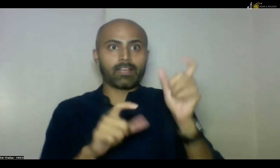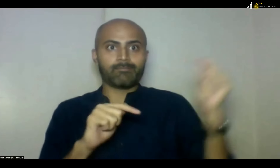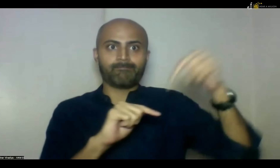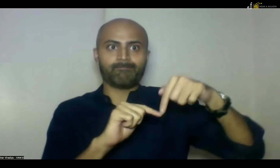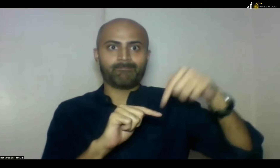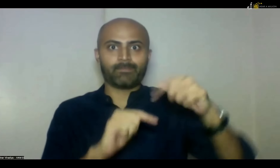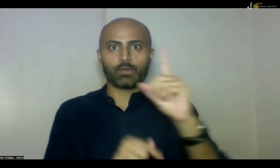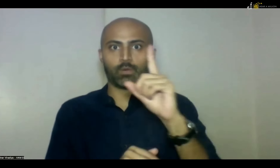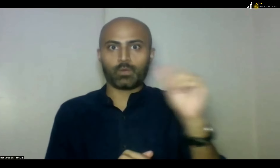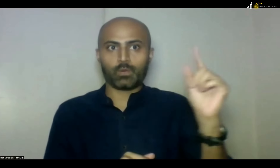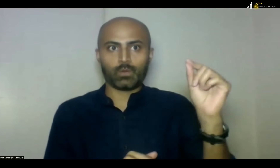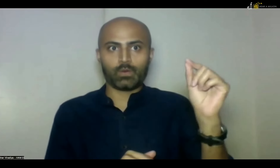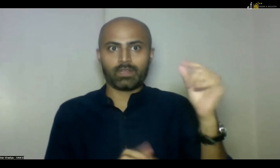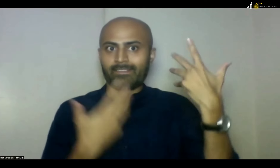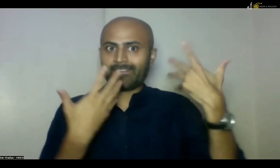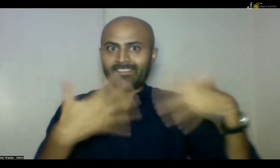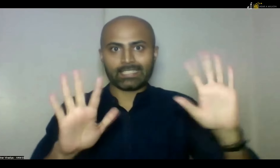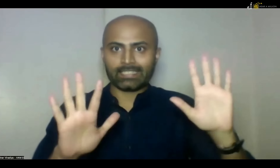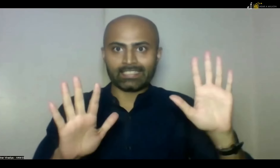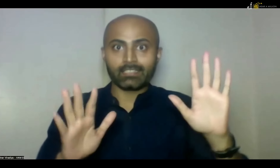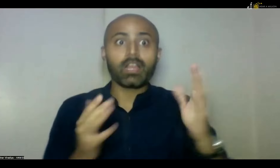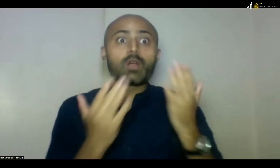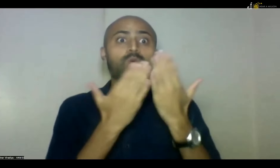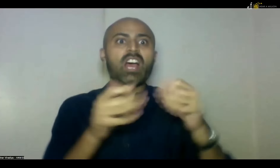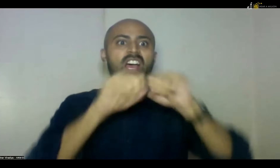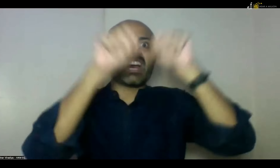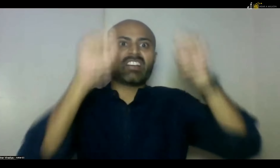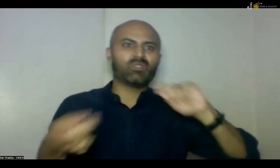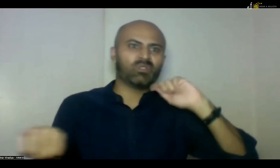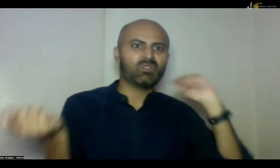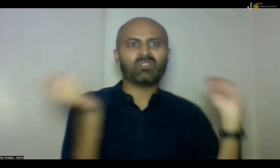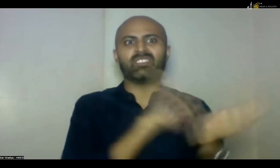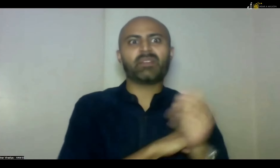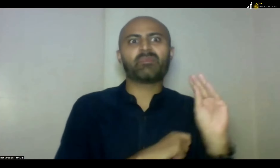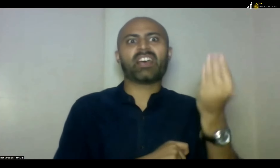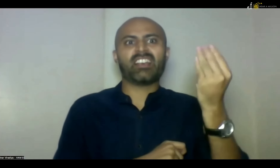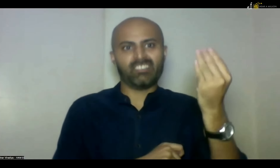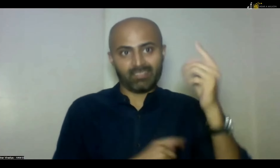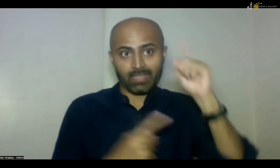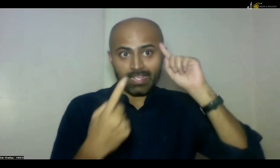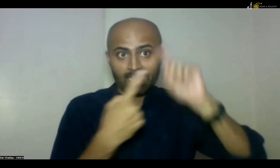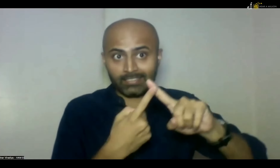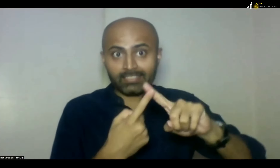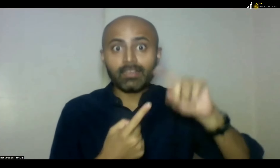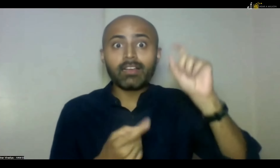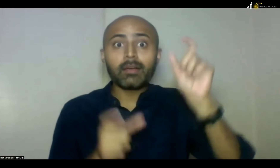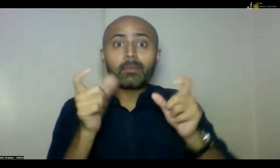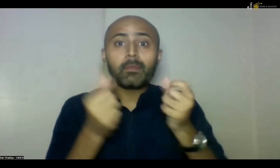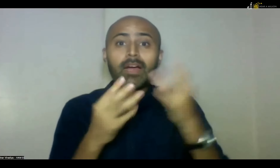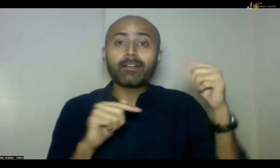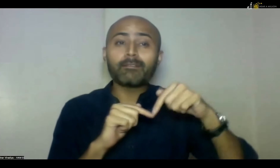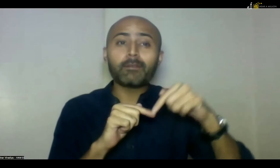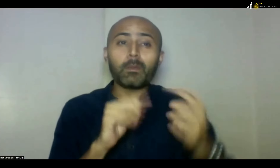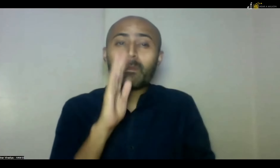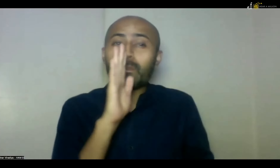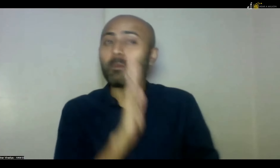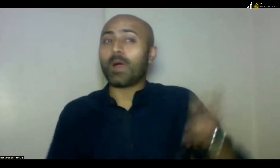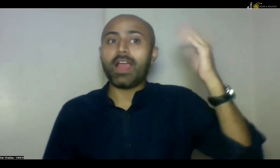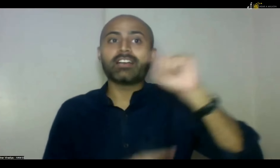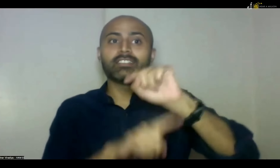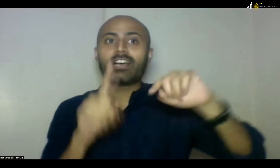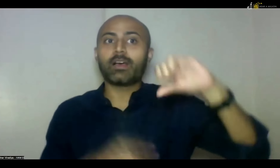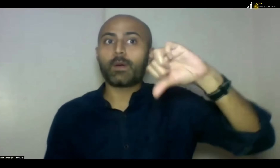as you can see the results of the poll question, 100 people have answered the poll questions, and people who would like to have the